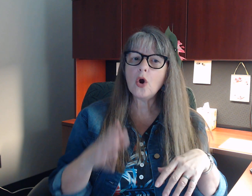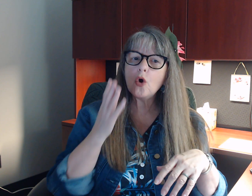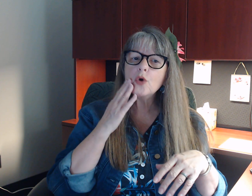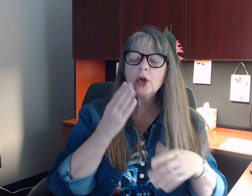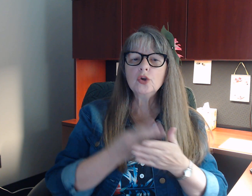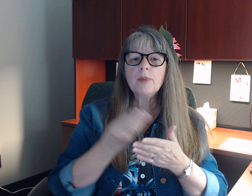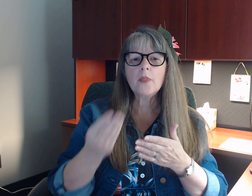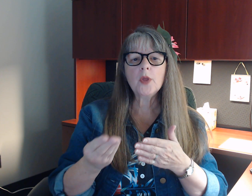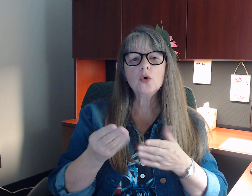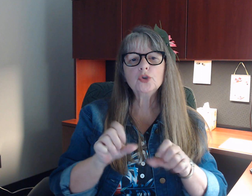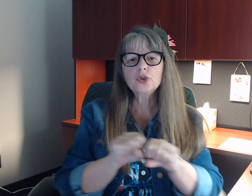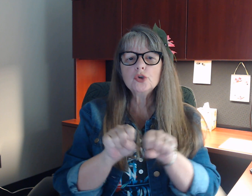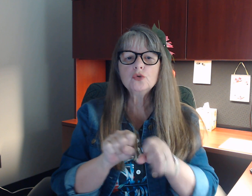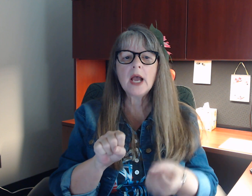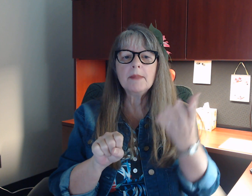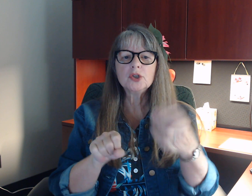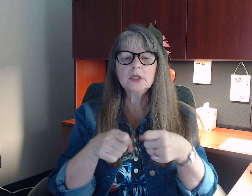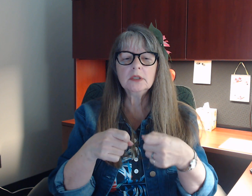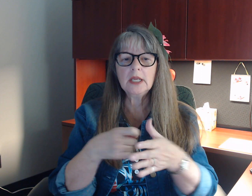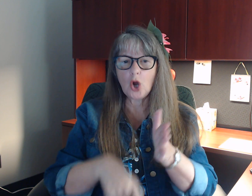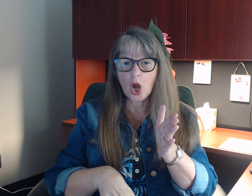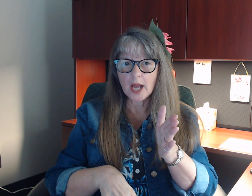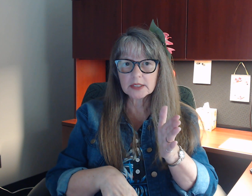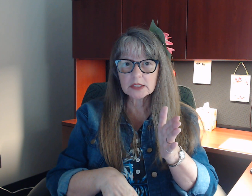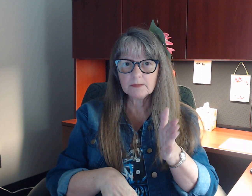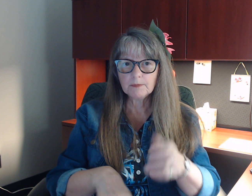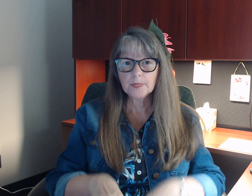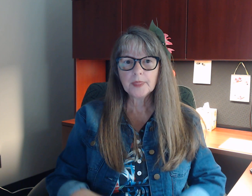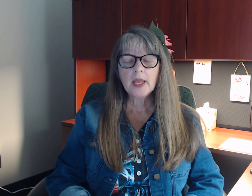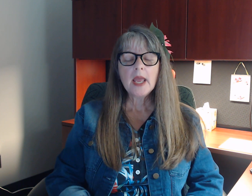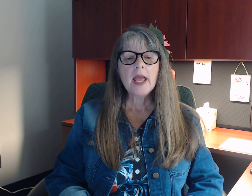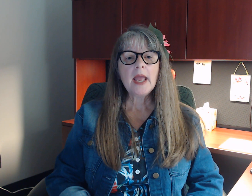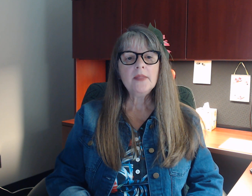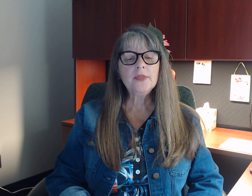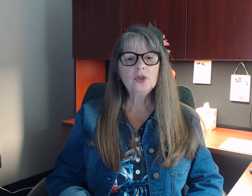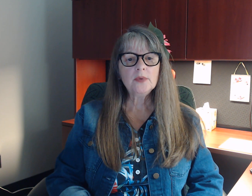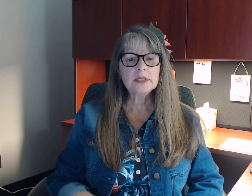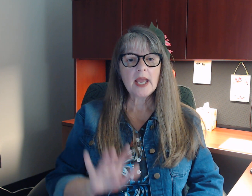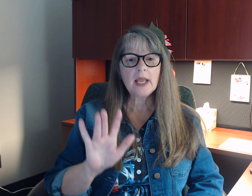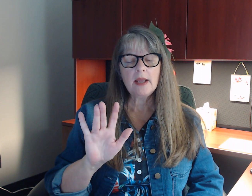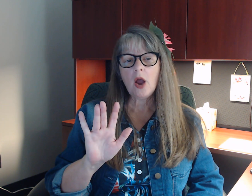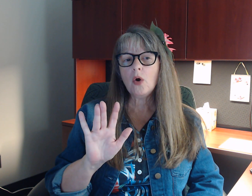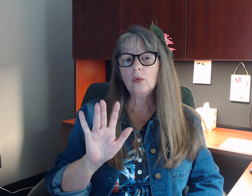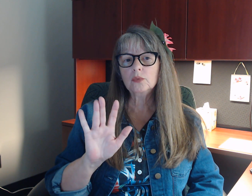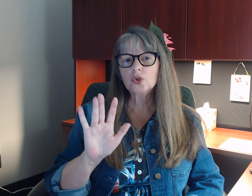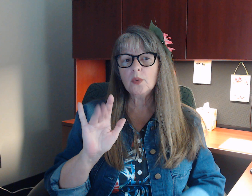Oh, you bought those shoes. How much did it cost? And then you would say, oh,